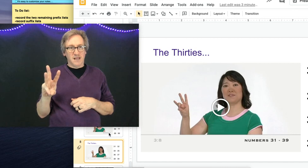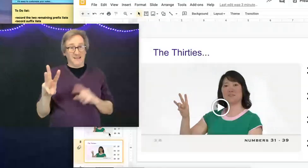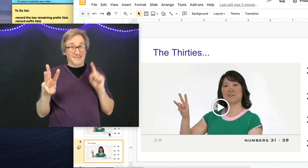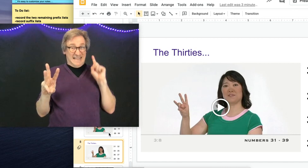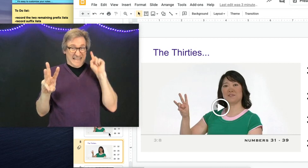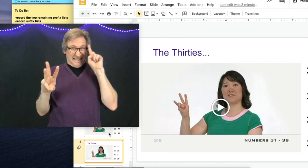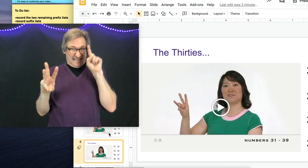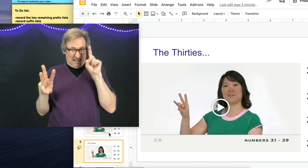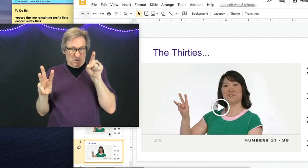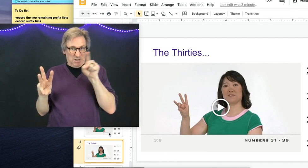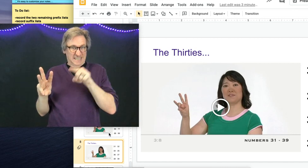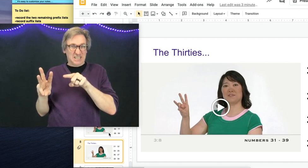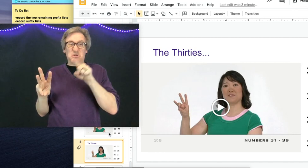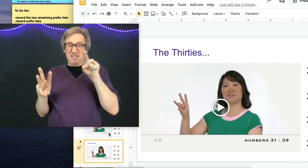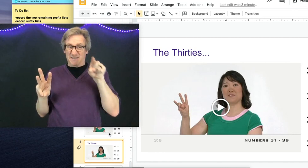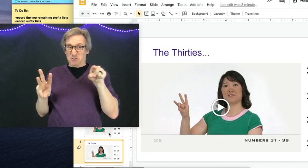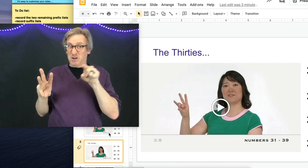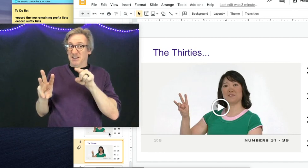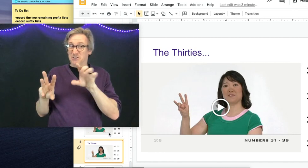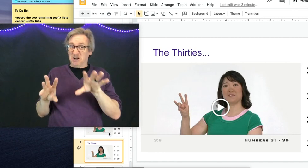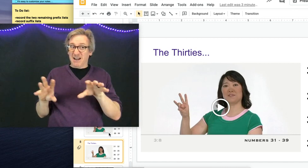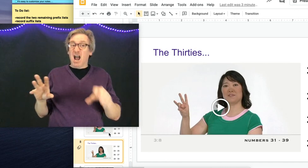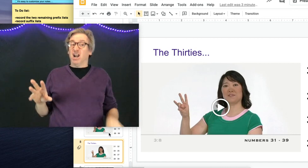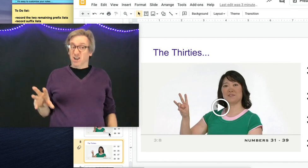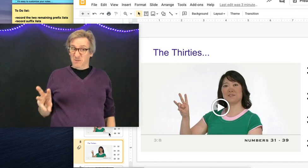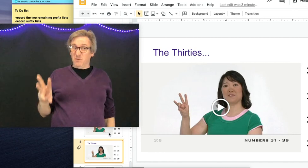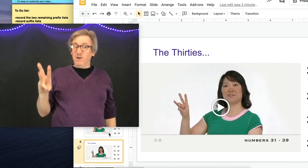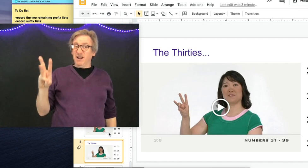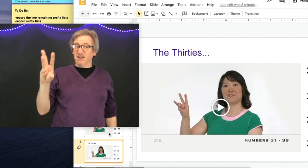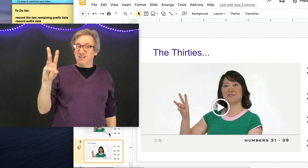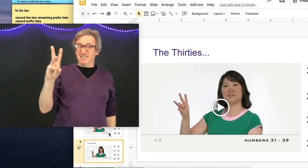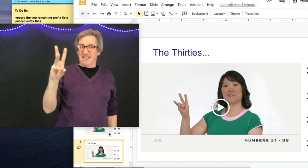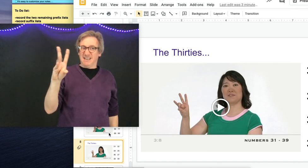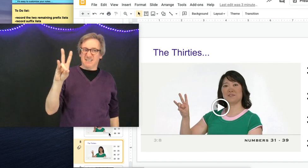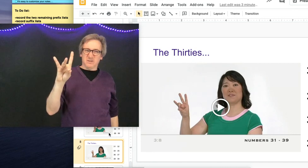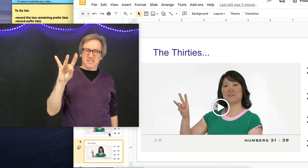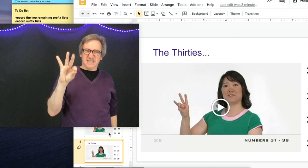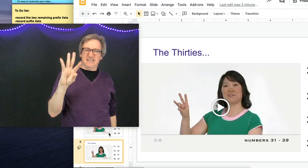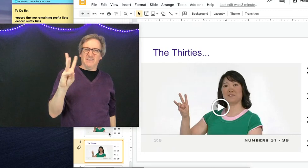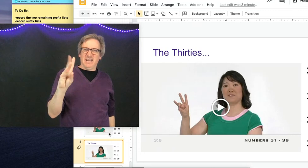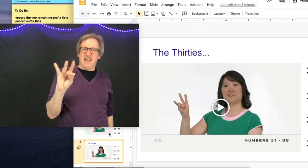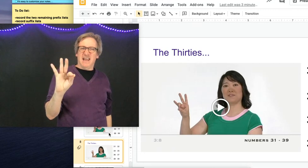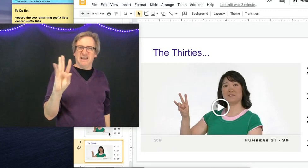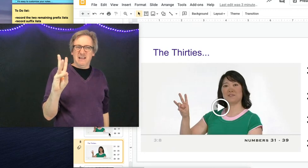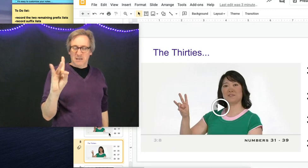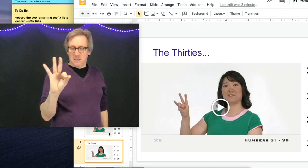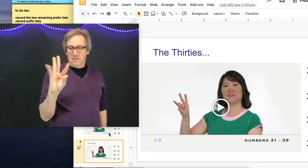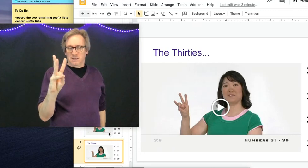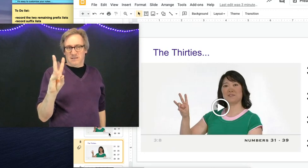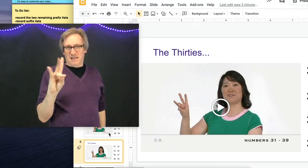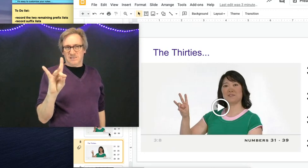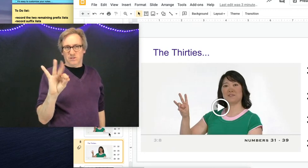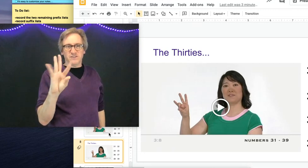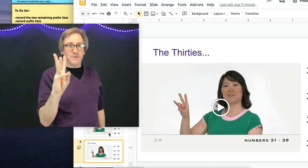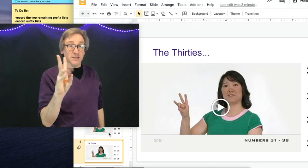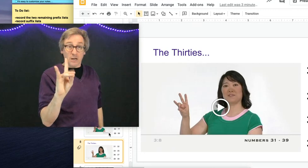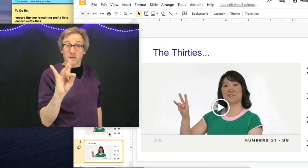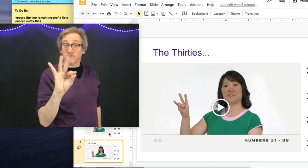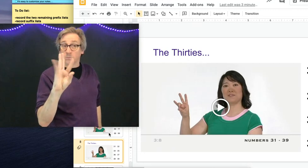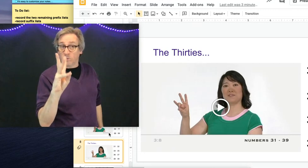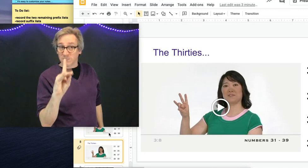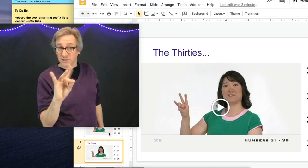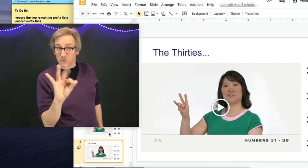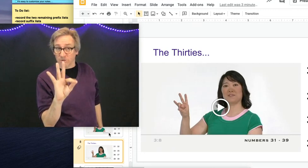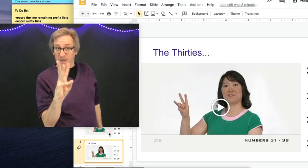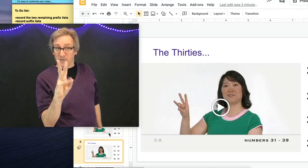36, 36, 37, 38, and 39. Going to be weird because getting to those 6, 7, 8, 9, those have been the